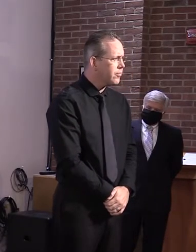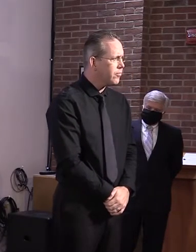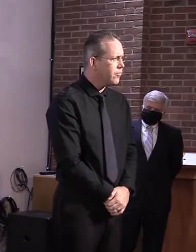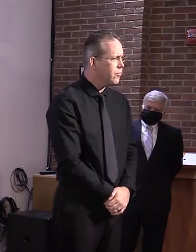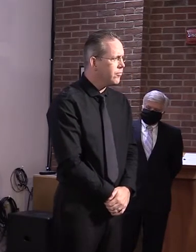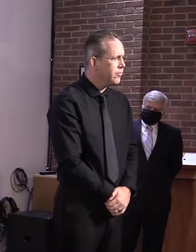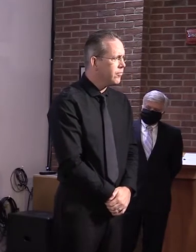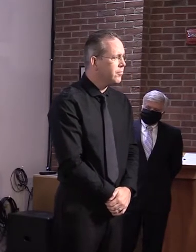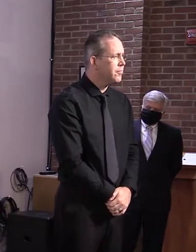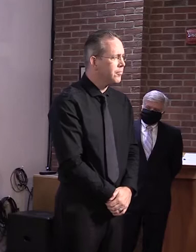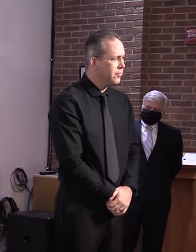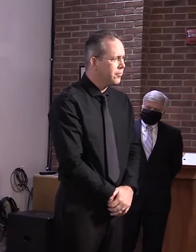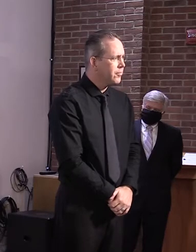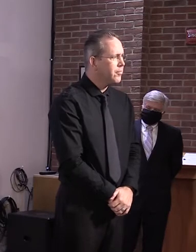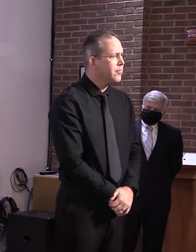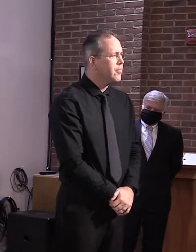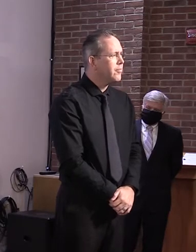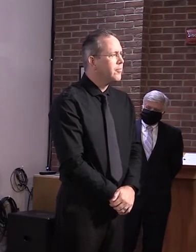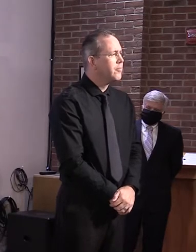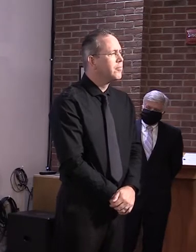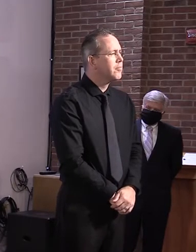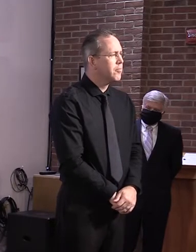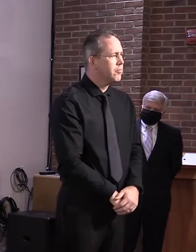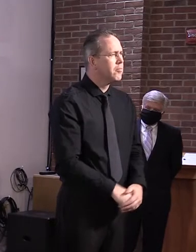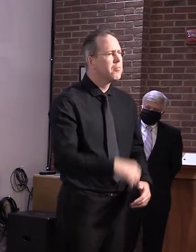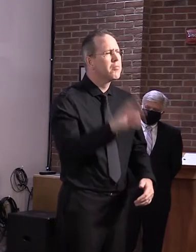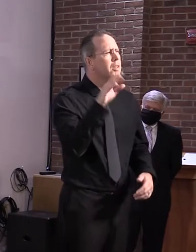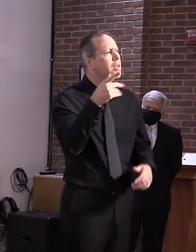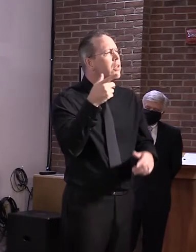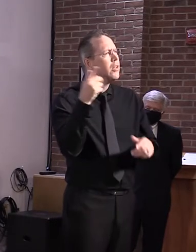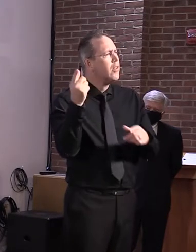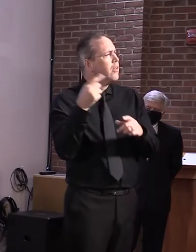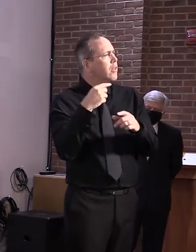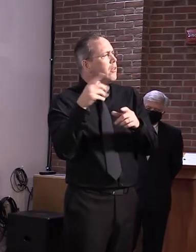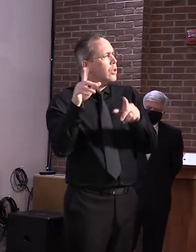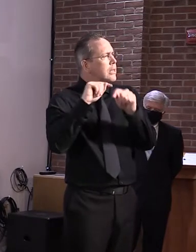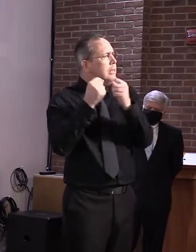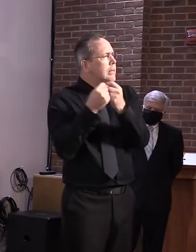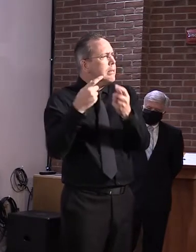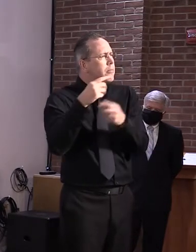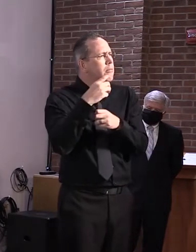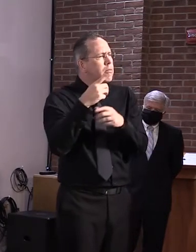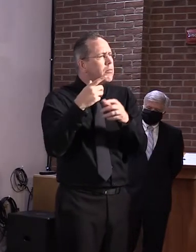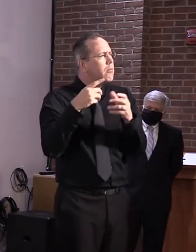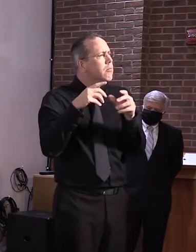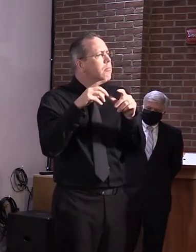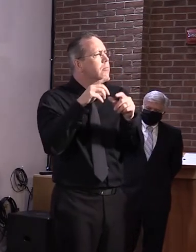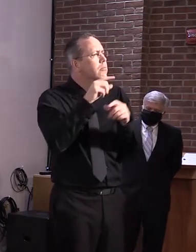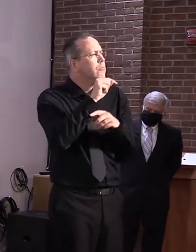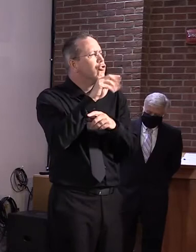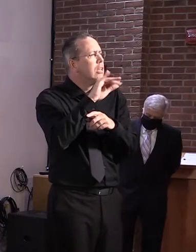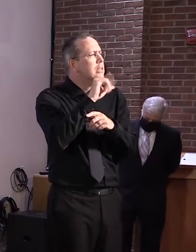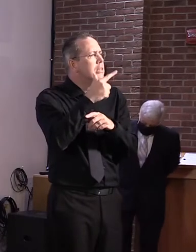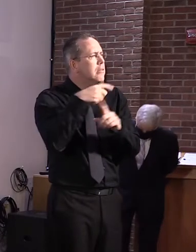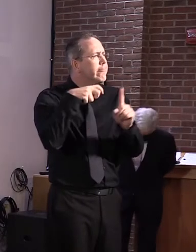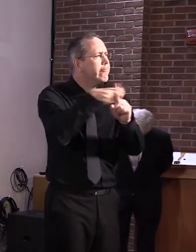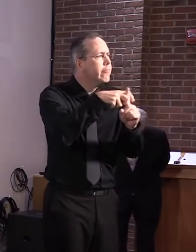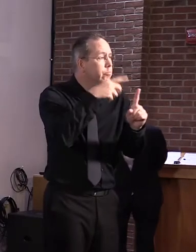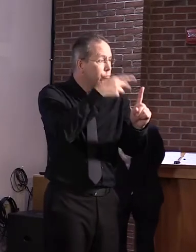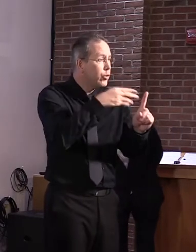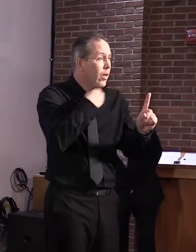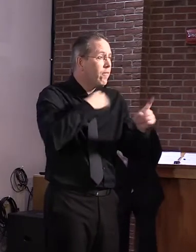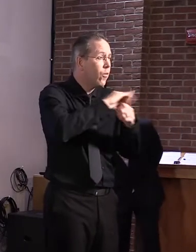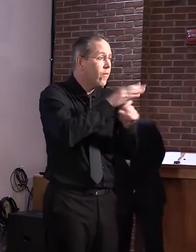history over the past 2 weeks from when they were tested, or just tried not to be honest because they don't want to